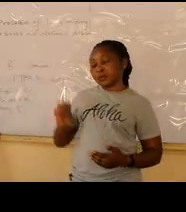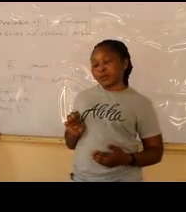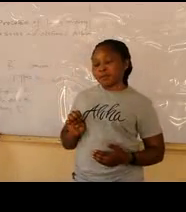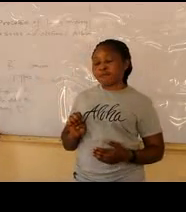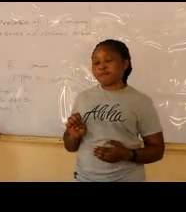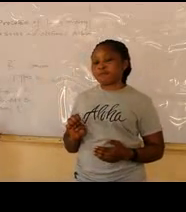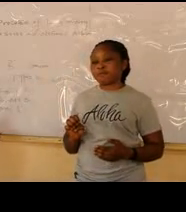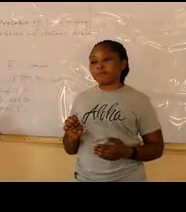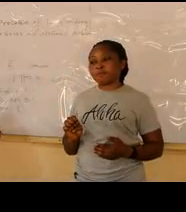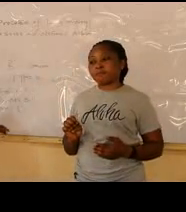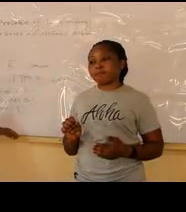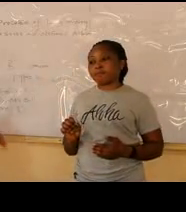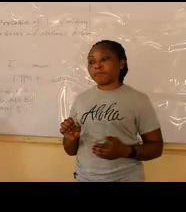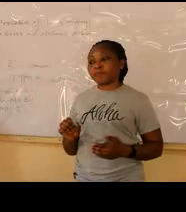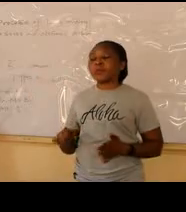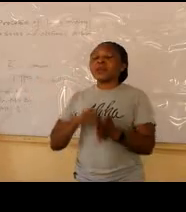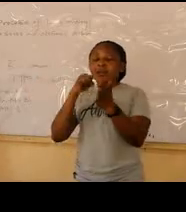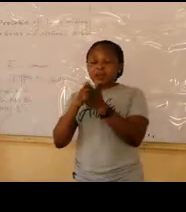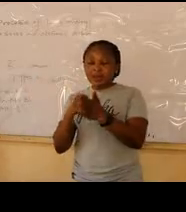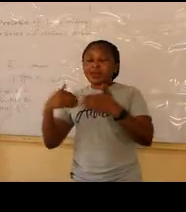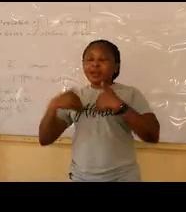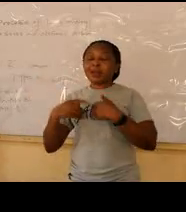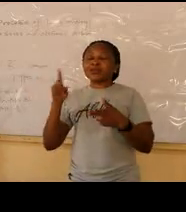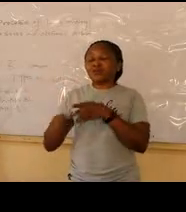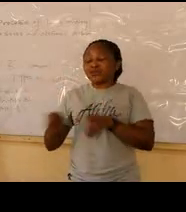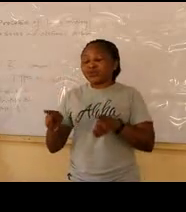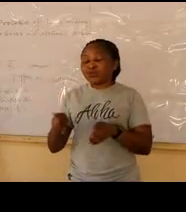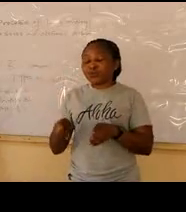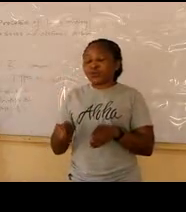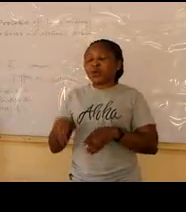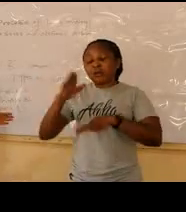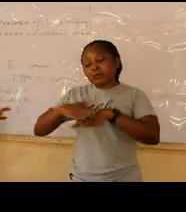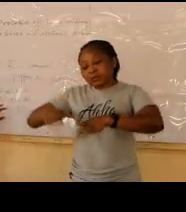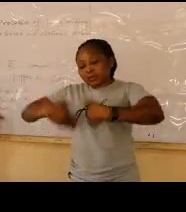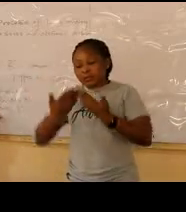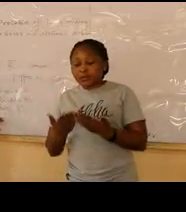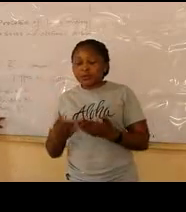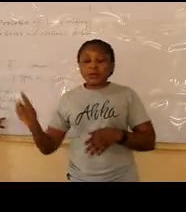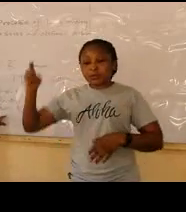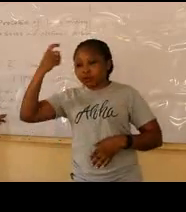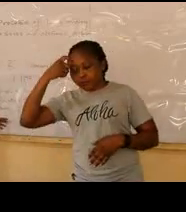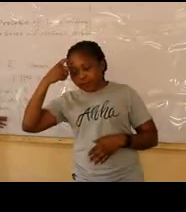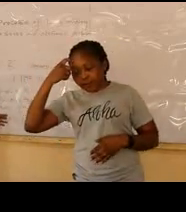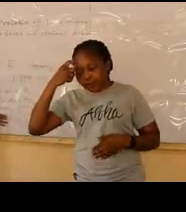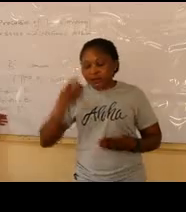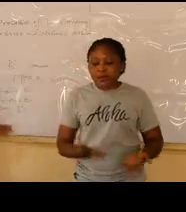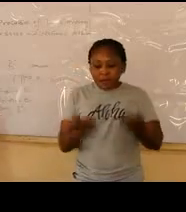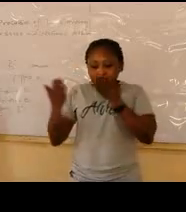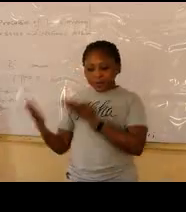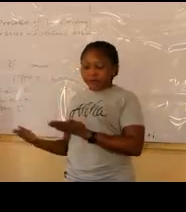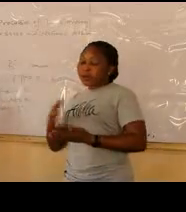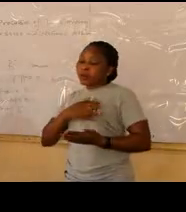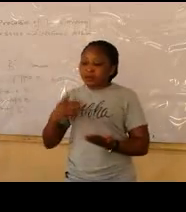government. Now, this has to do with the way government raises and spends what? Money. So it is more of